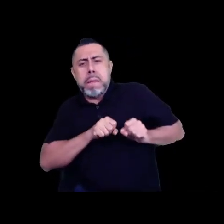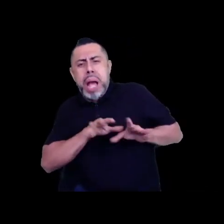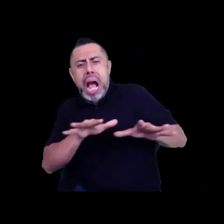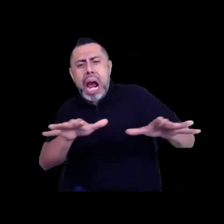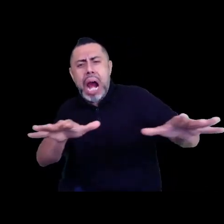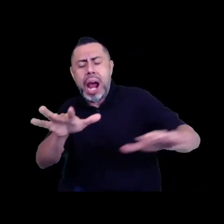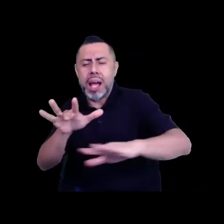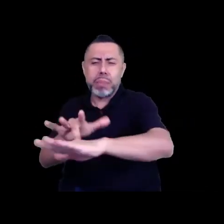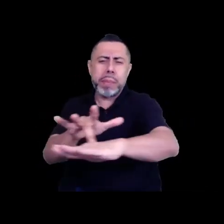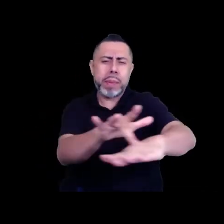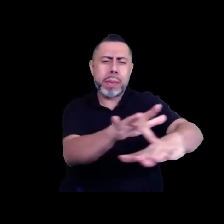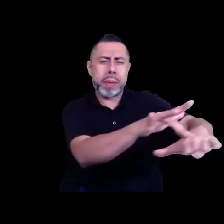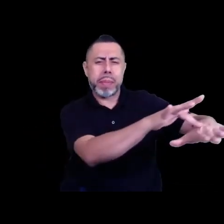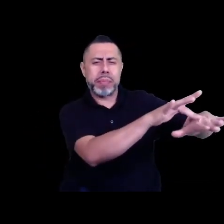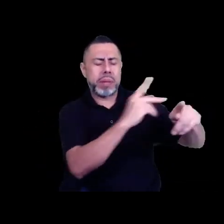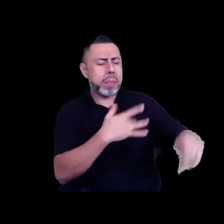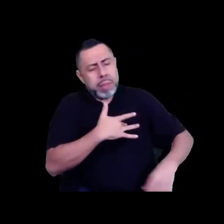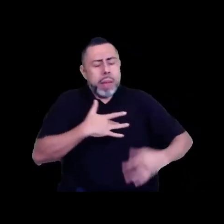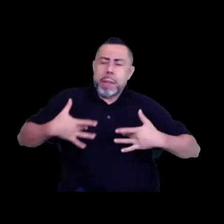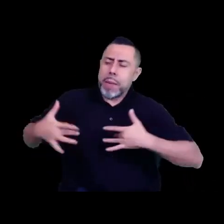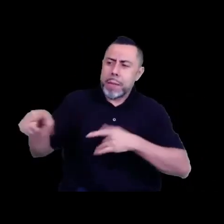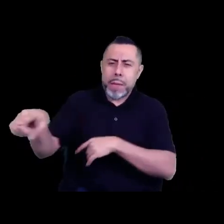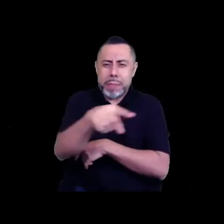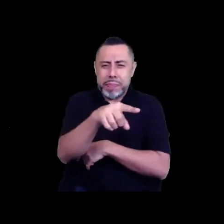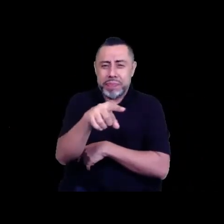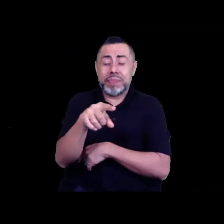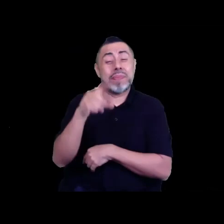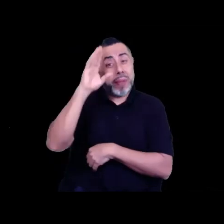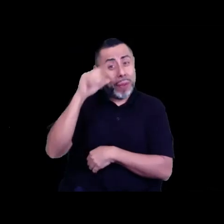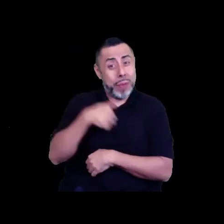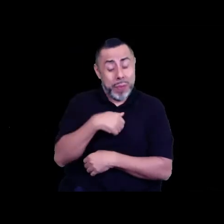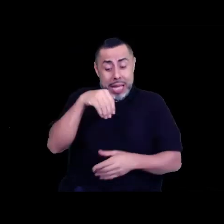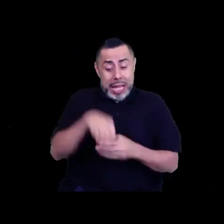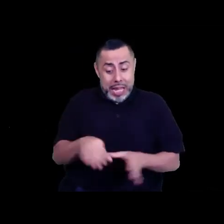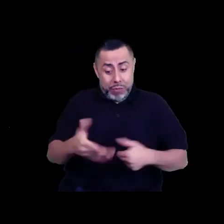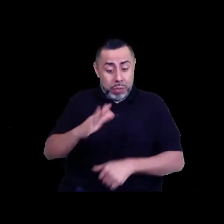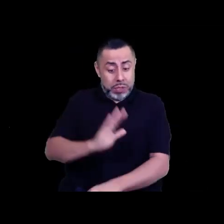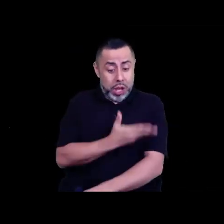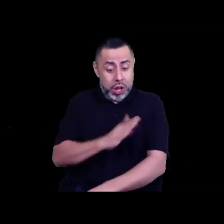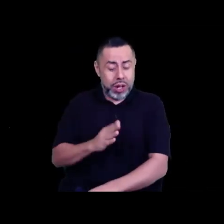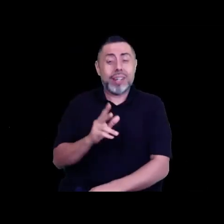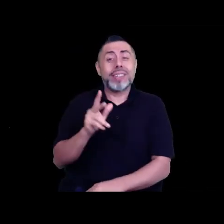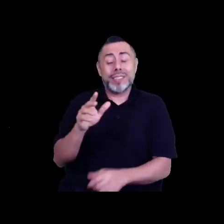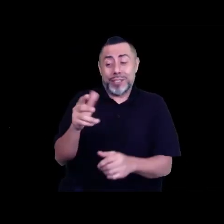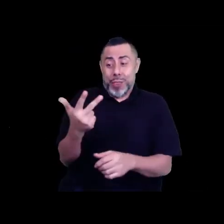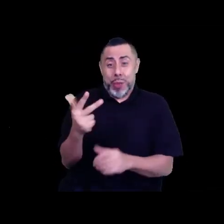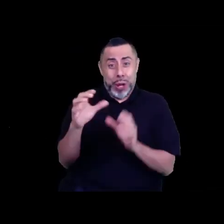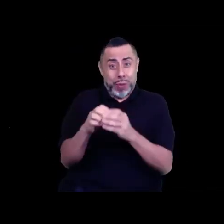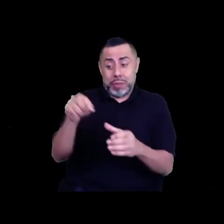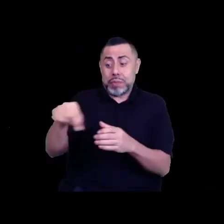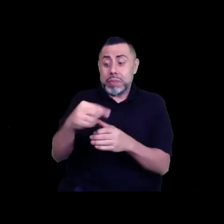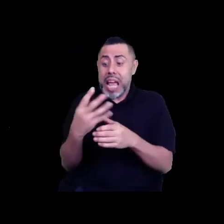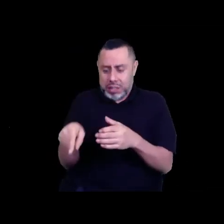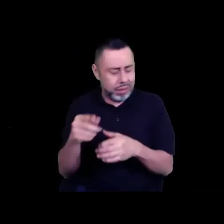working. And so we think that that's an example of how our traditions can be brought to bear in